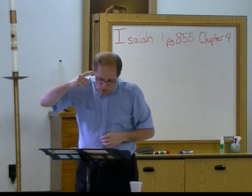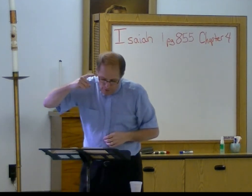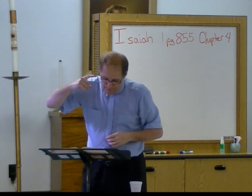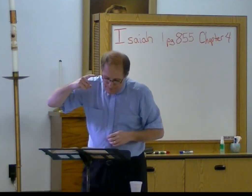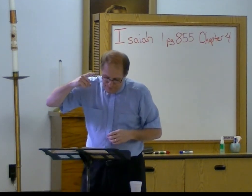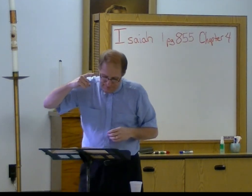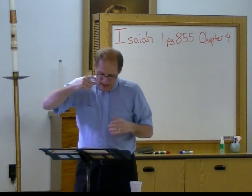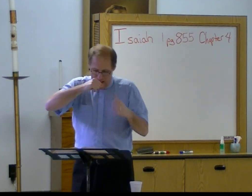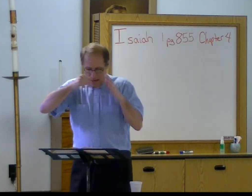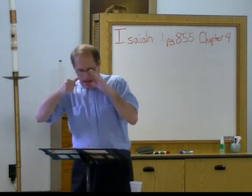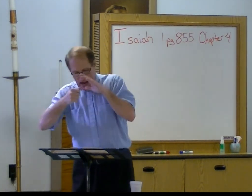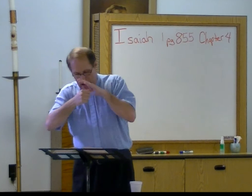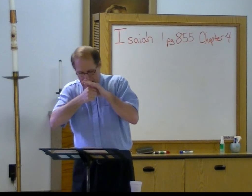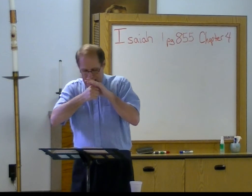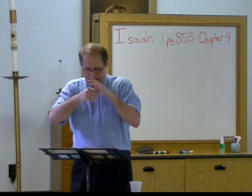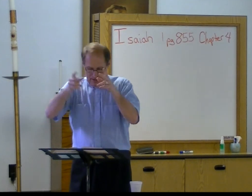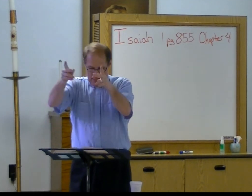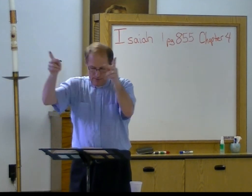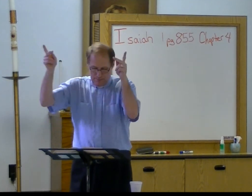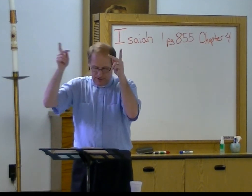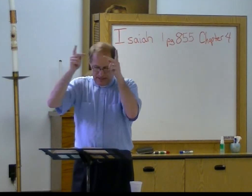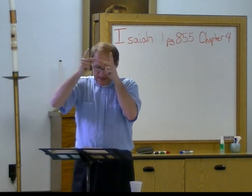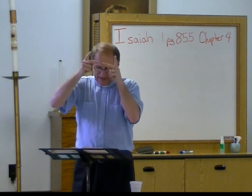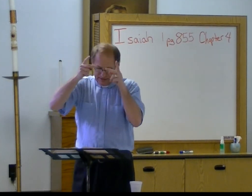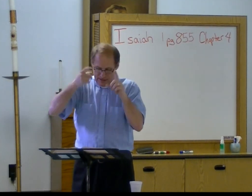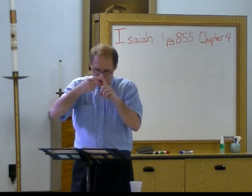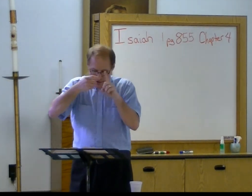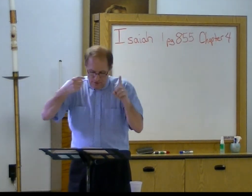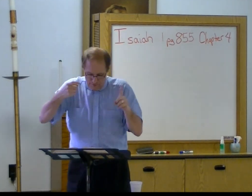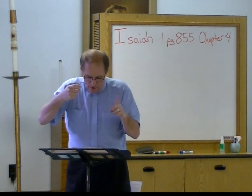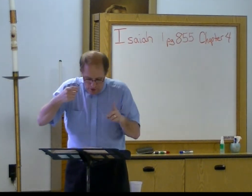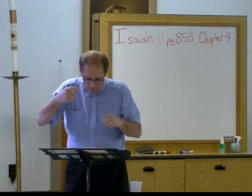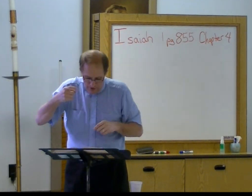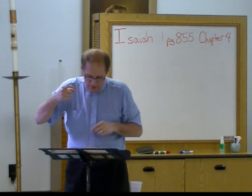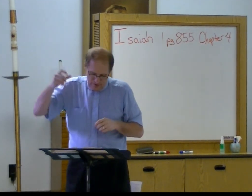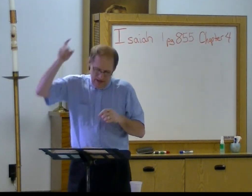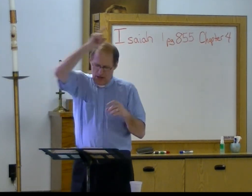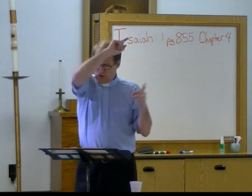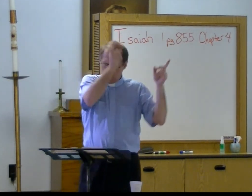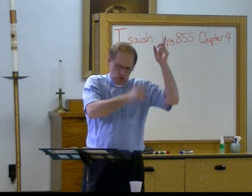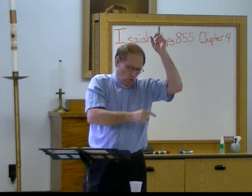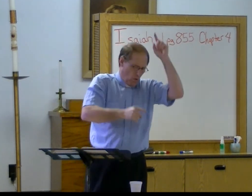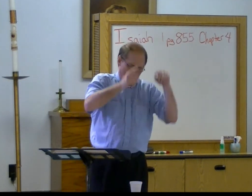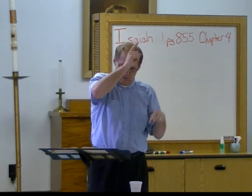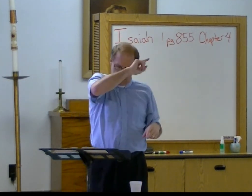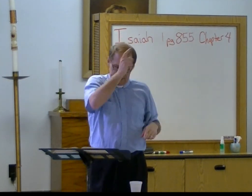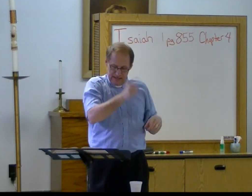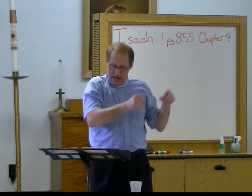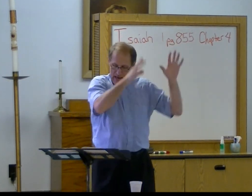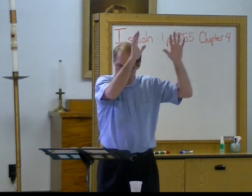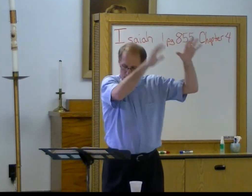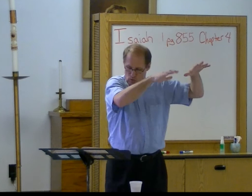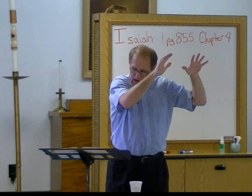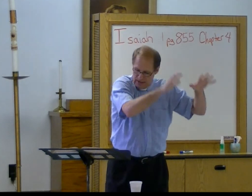for a hiding place from the storms and rain.